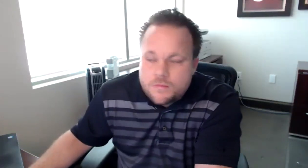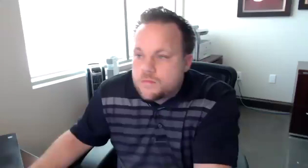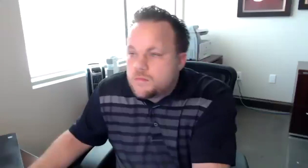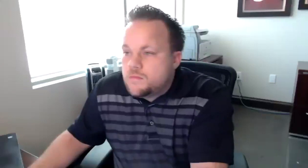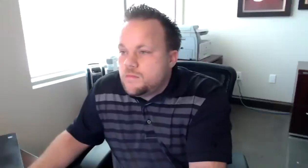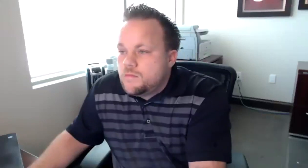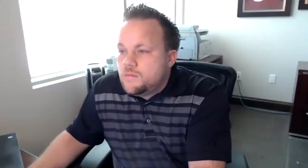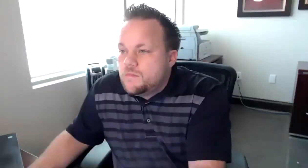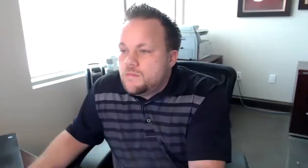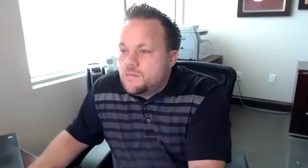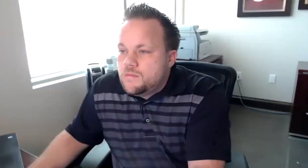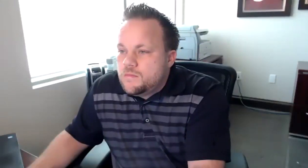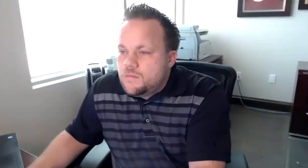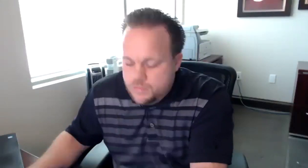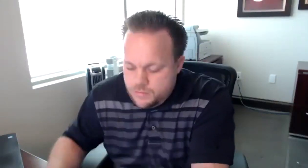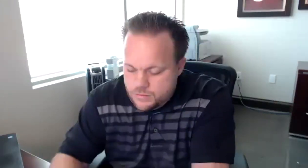And we're also going to switch interpreters.